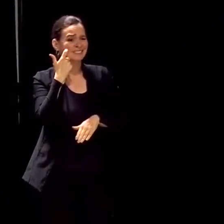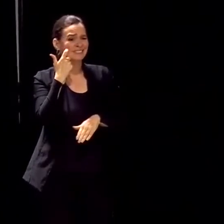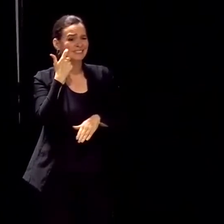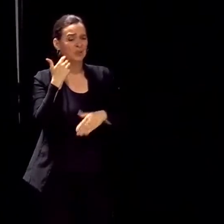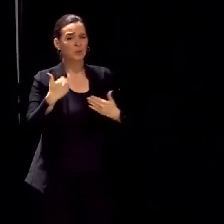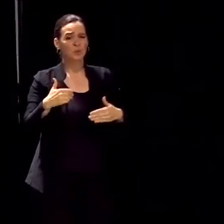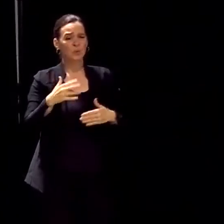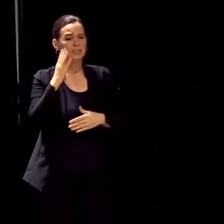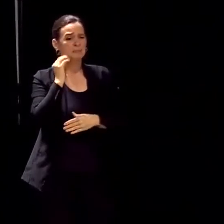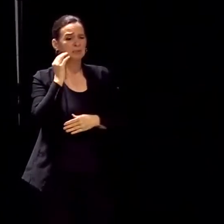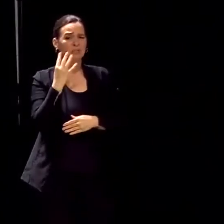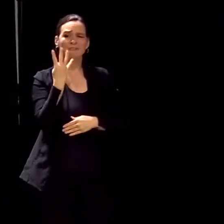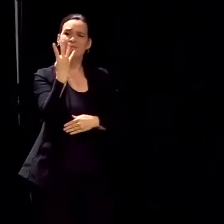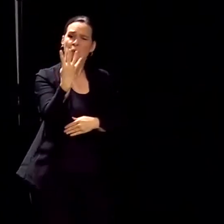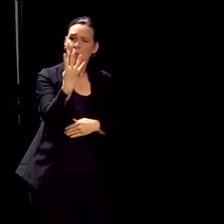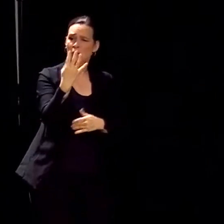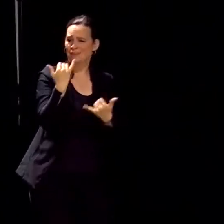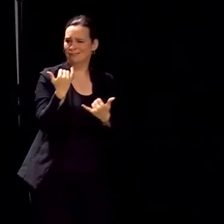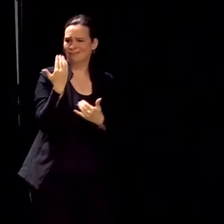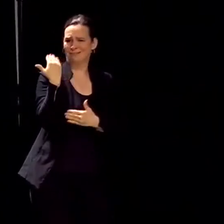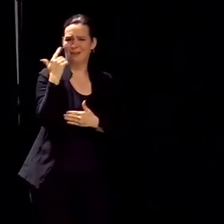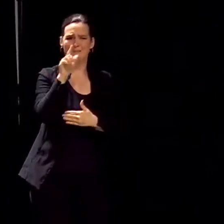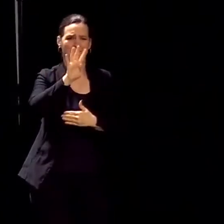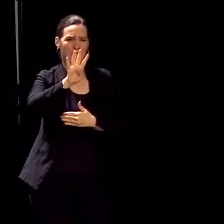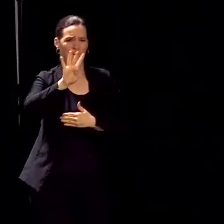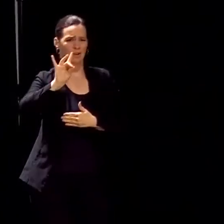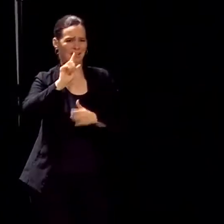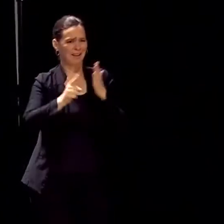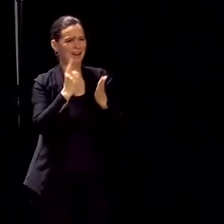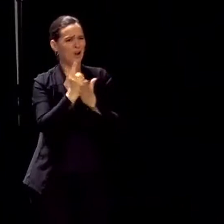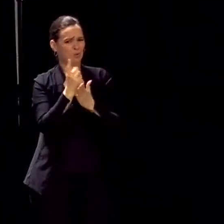families, and keep them in our thoughts and prayers.